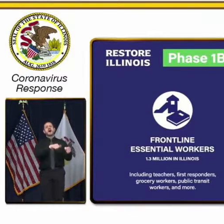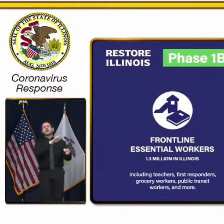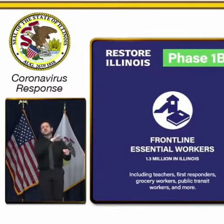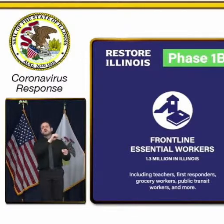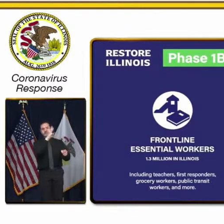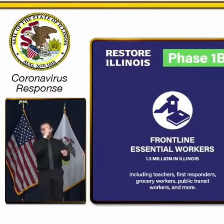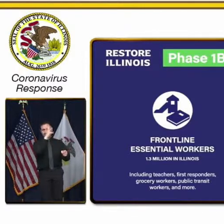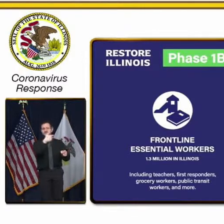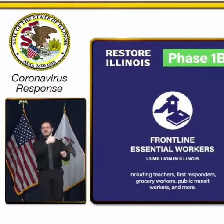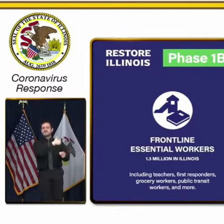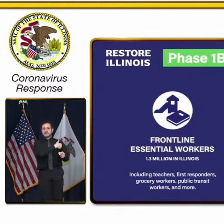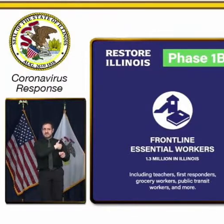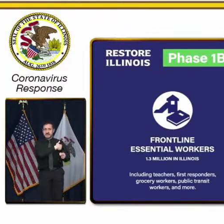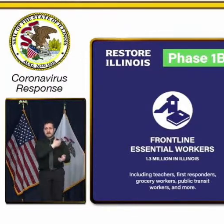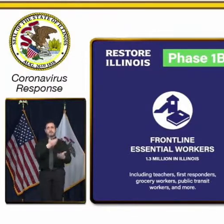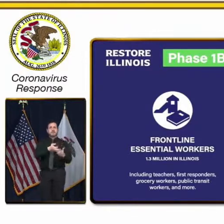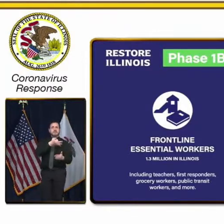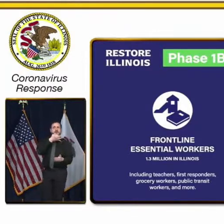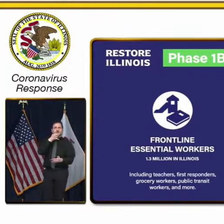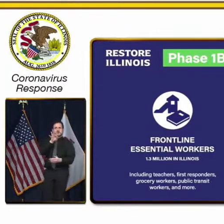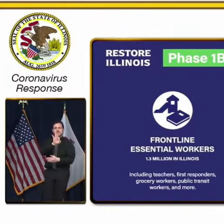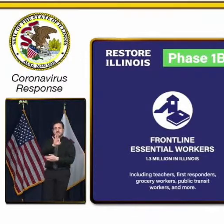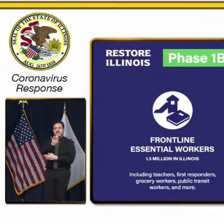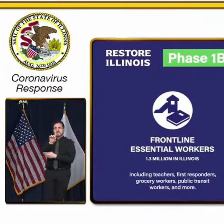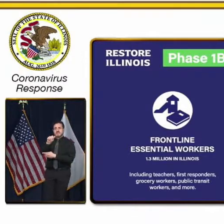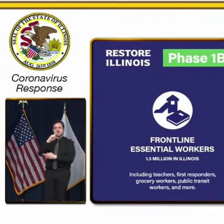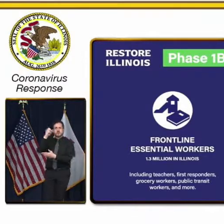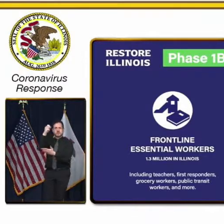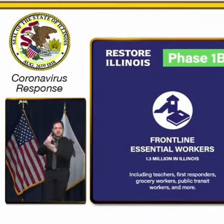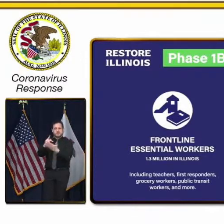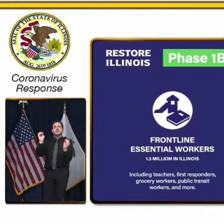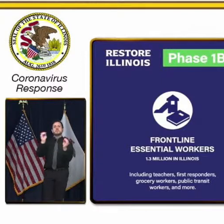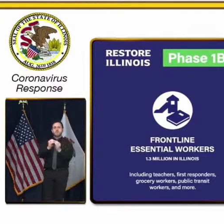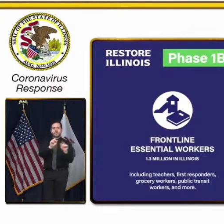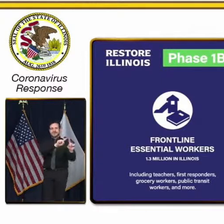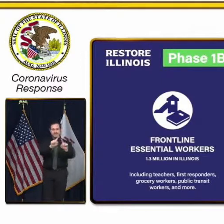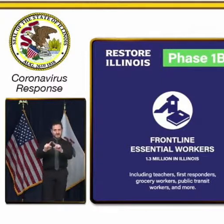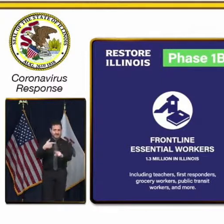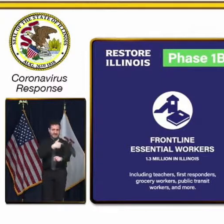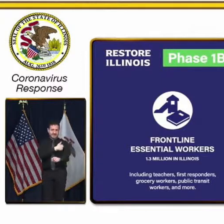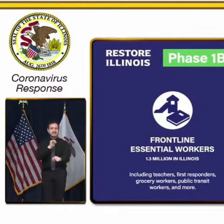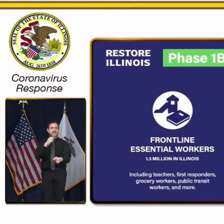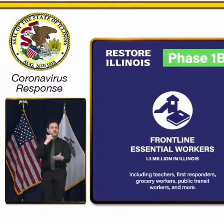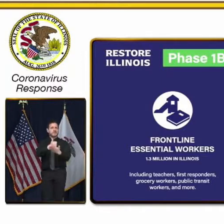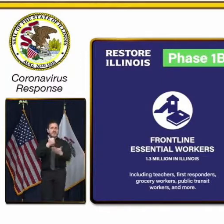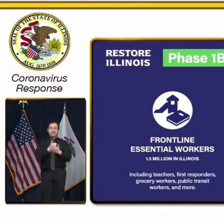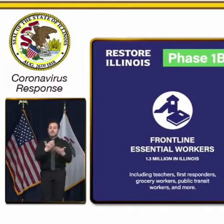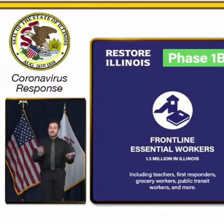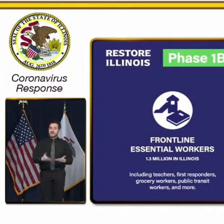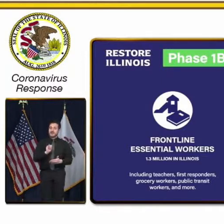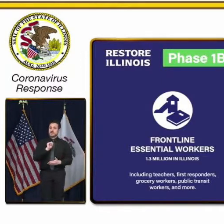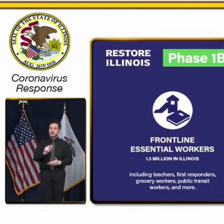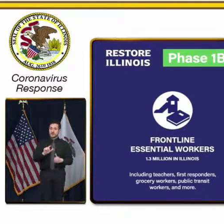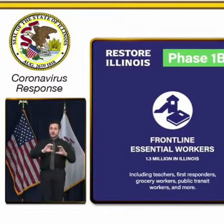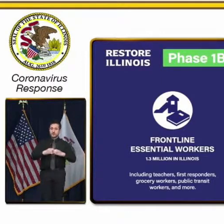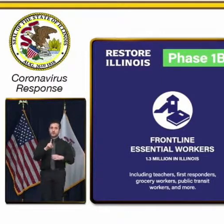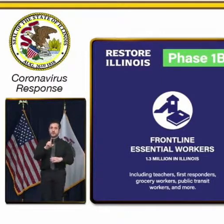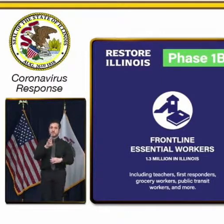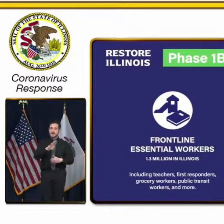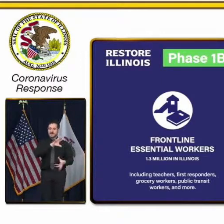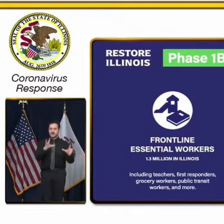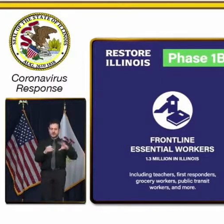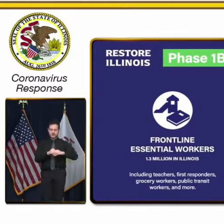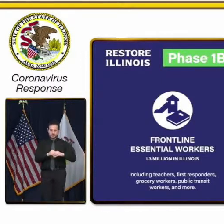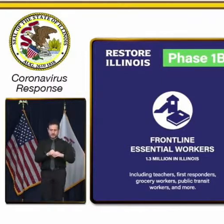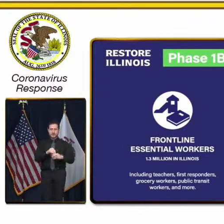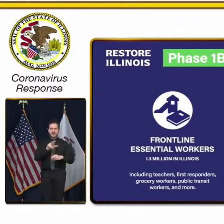see FDA approval, and that will help. But there are 3.2 million Illinoisans in Phase 1B, so there will